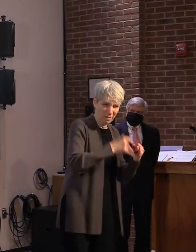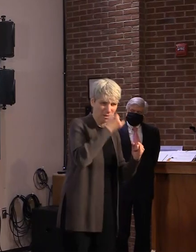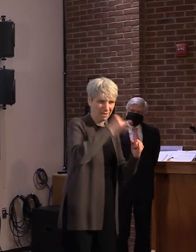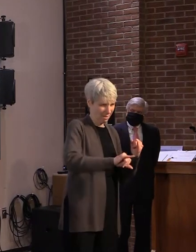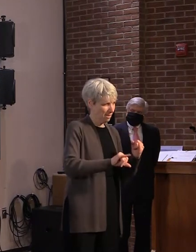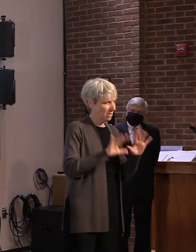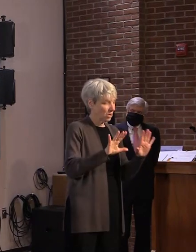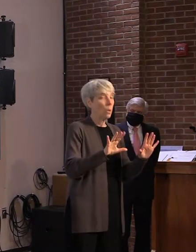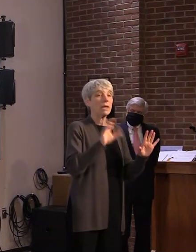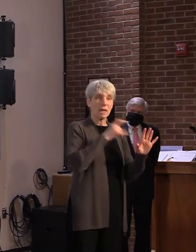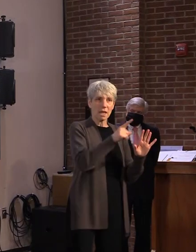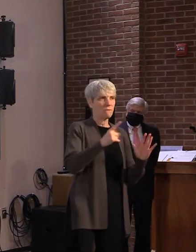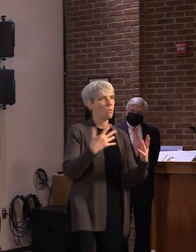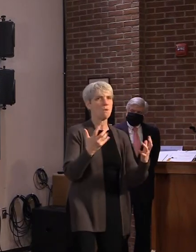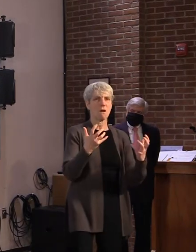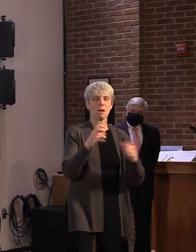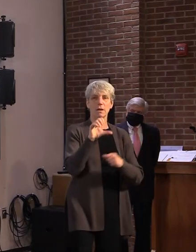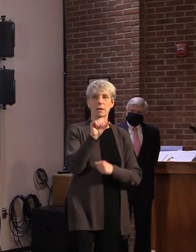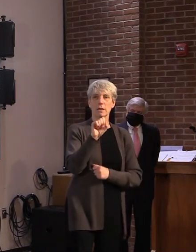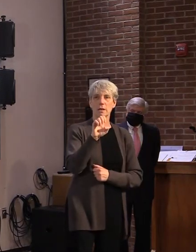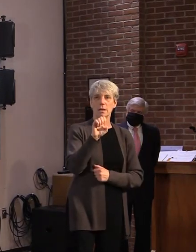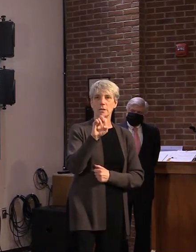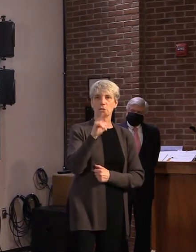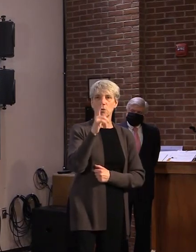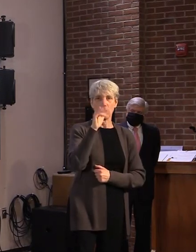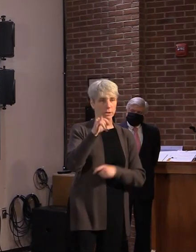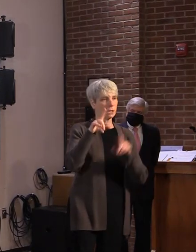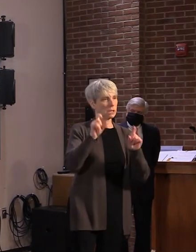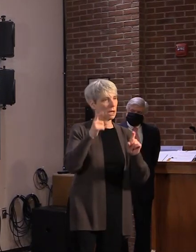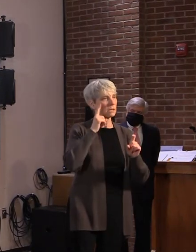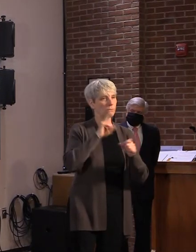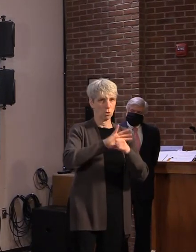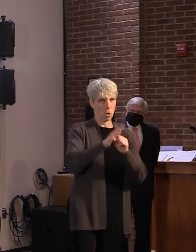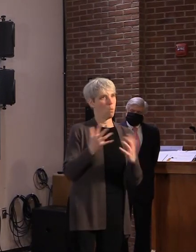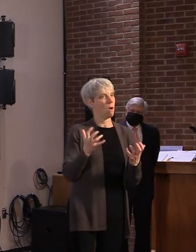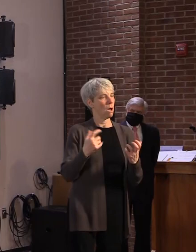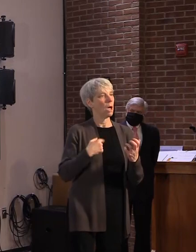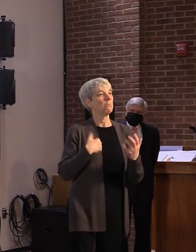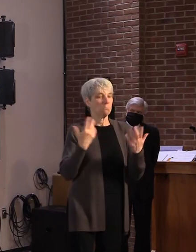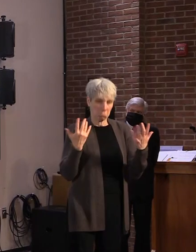a serology test for coronavirus, they are available and the doctor